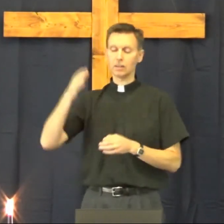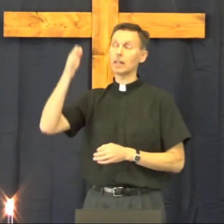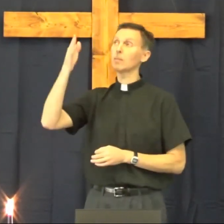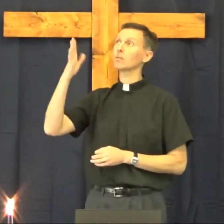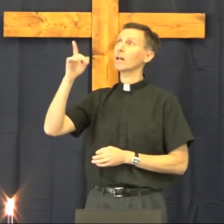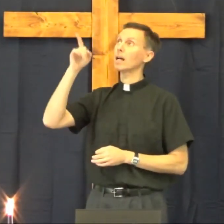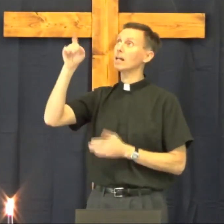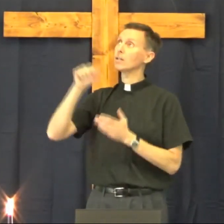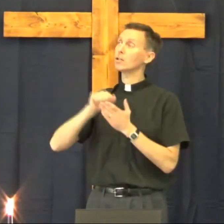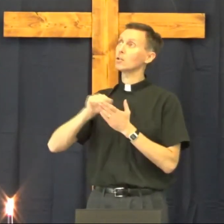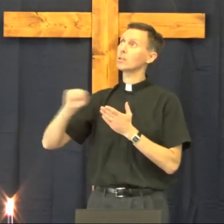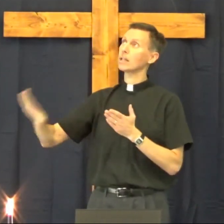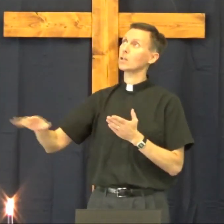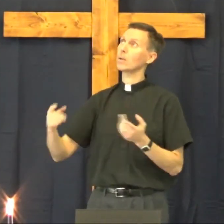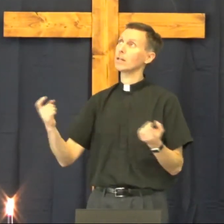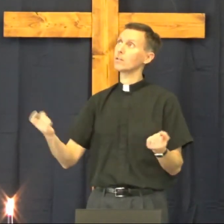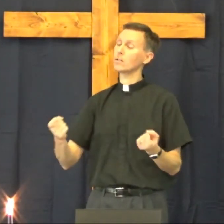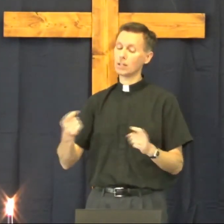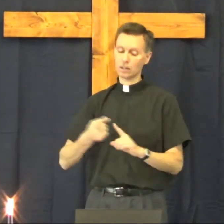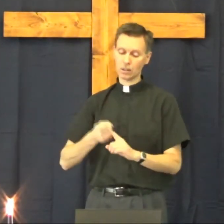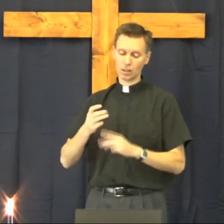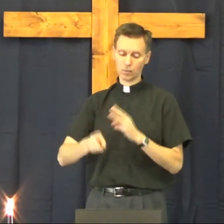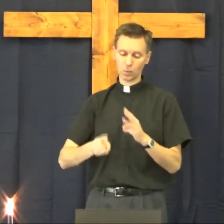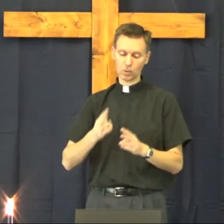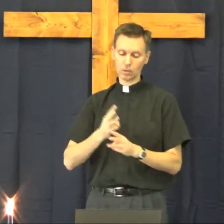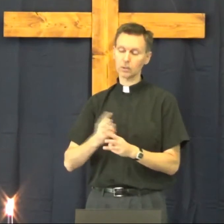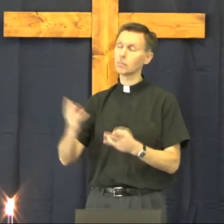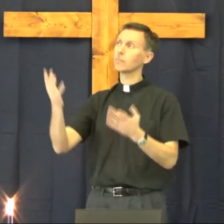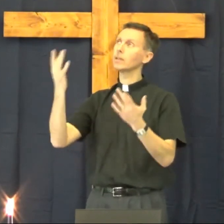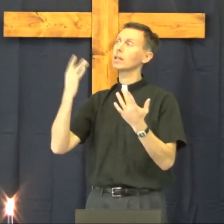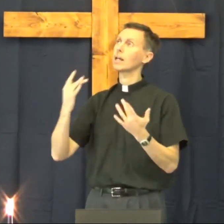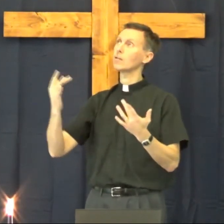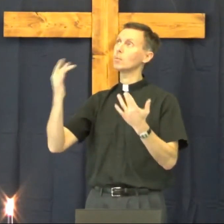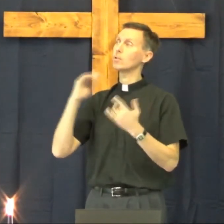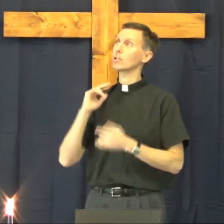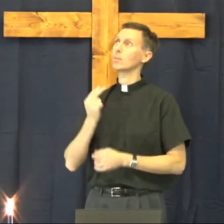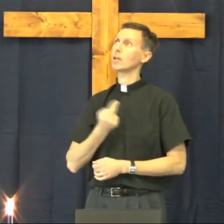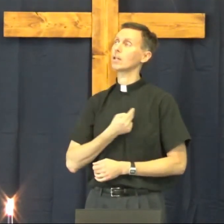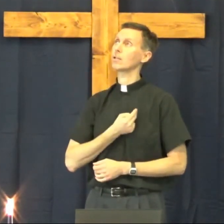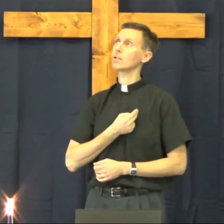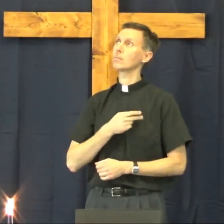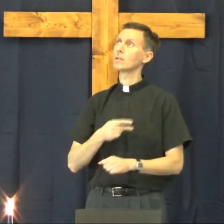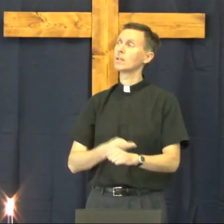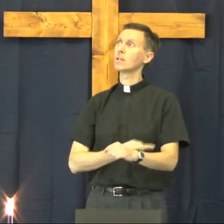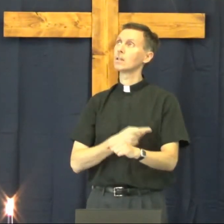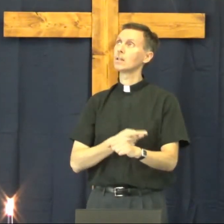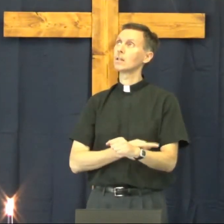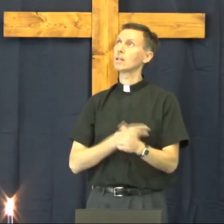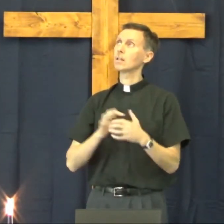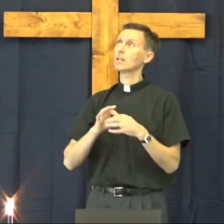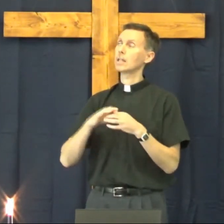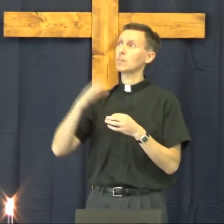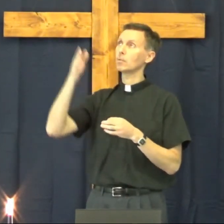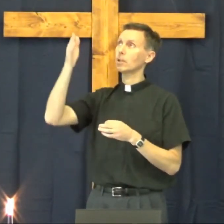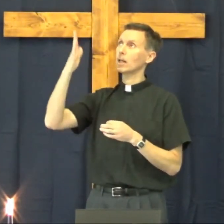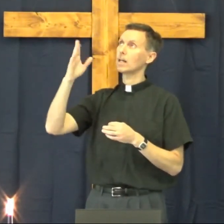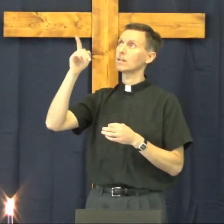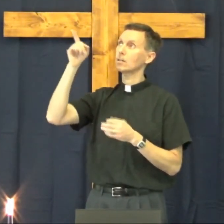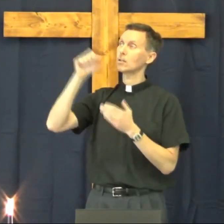Lamb of God, you take away the sin of the world. Have mercy upon us. Lamb of God, you